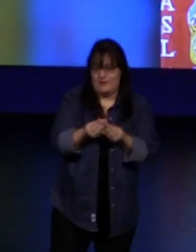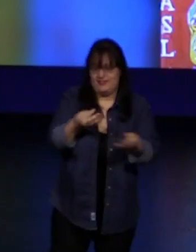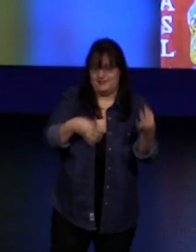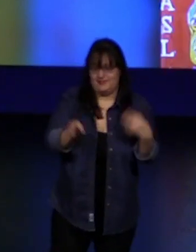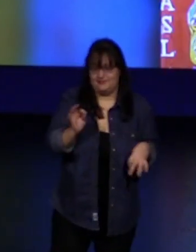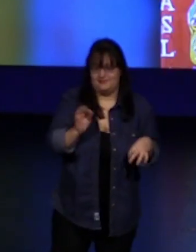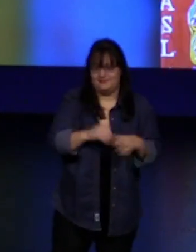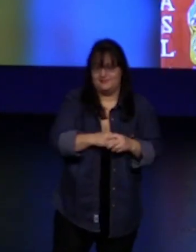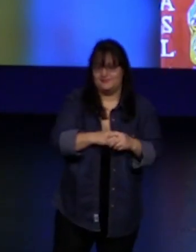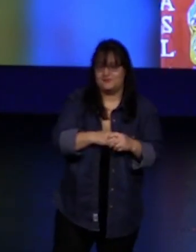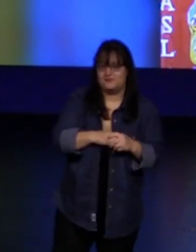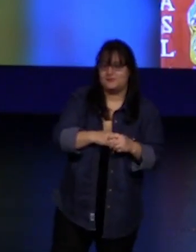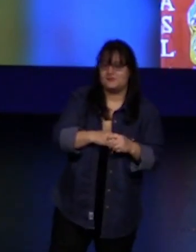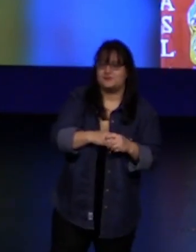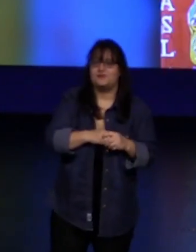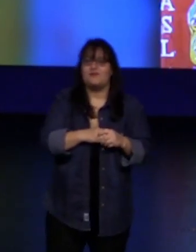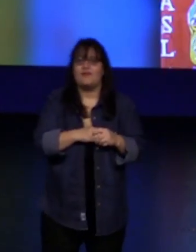but she decided to put family first.